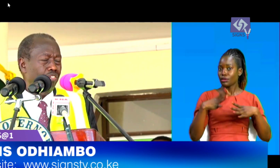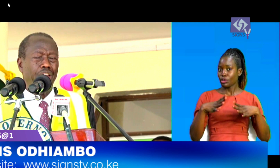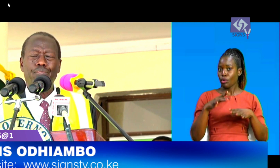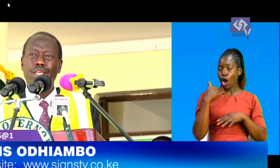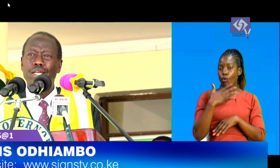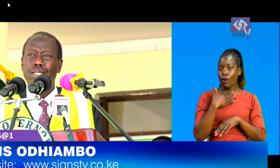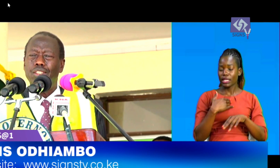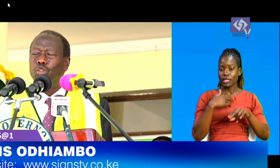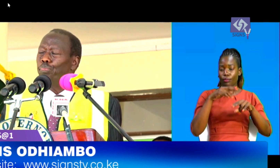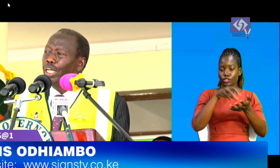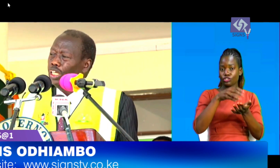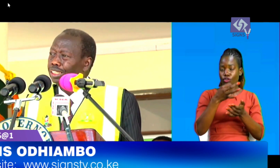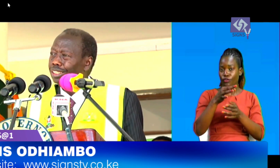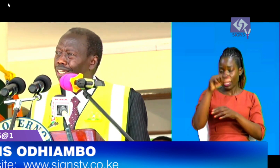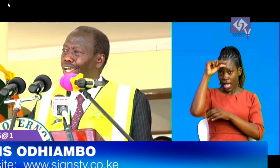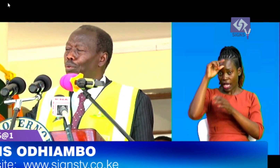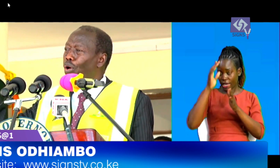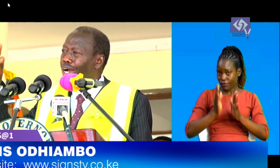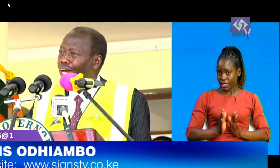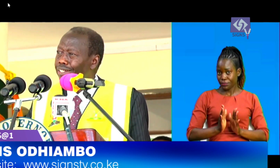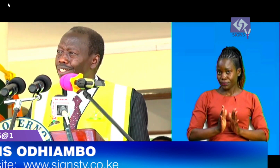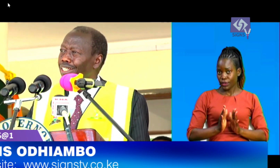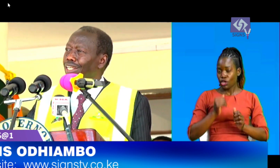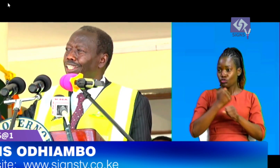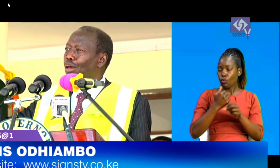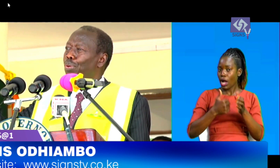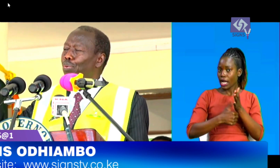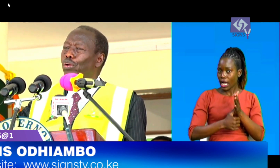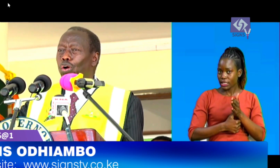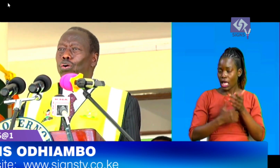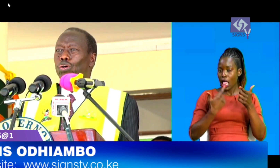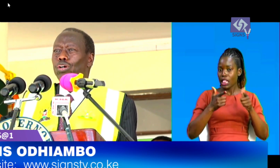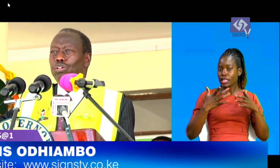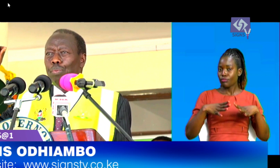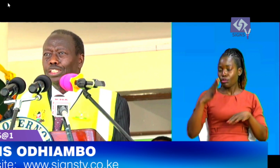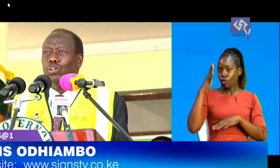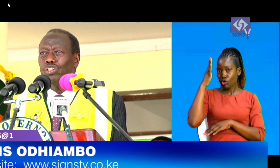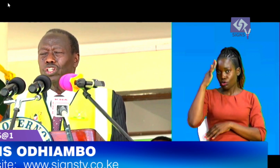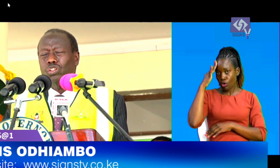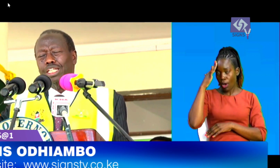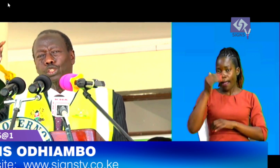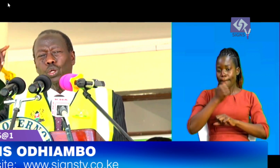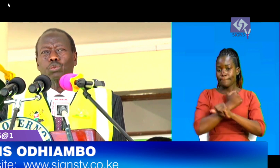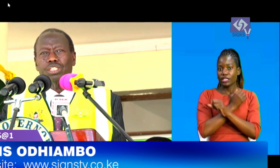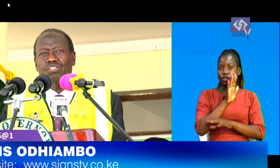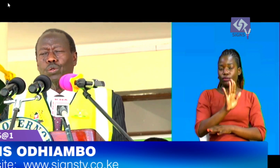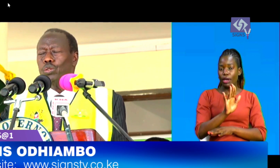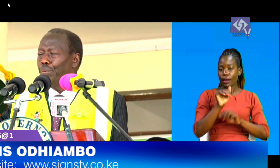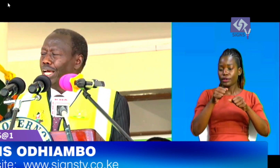governor to be patient and work hard. Let the people know your passion, so that in 2027, when you come and ask